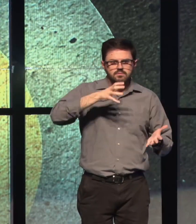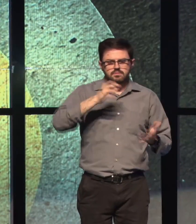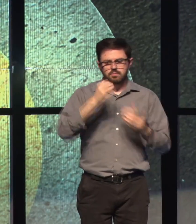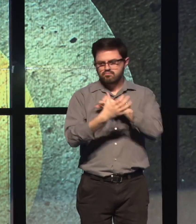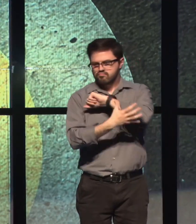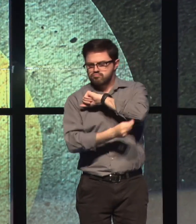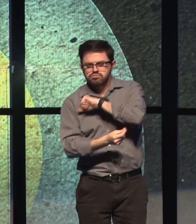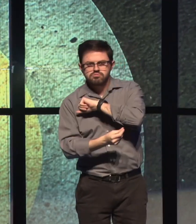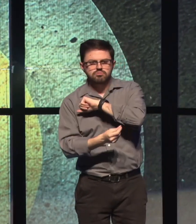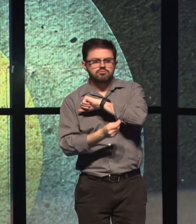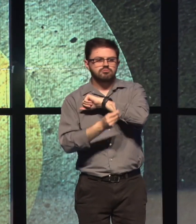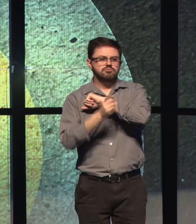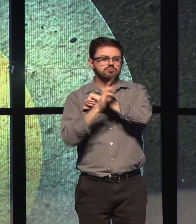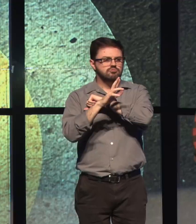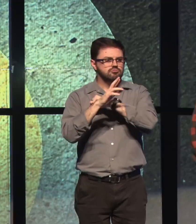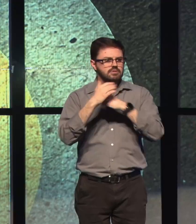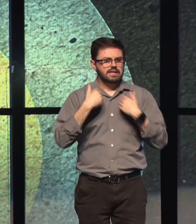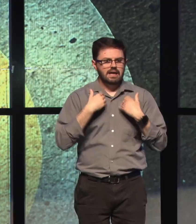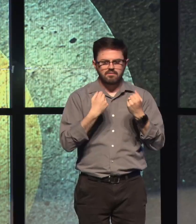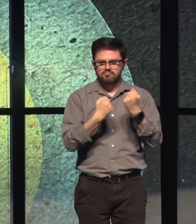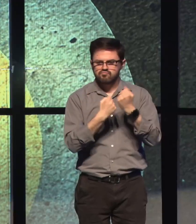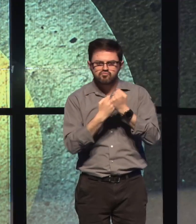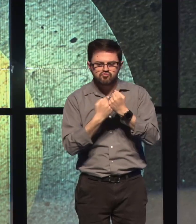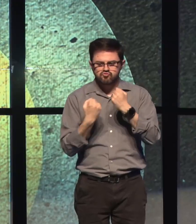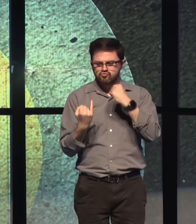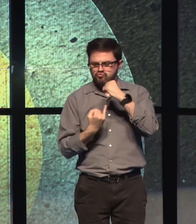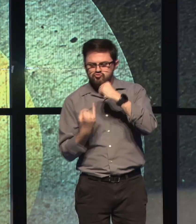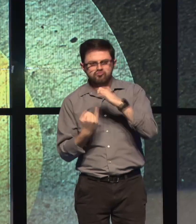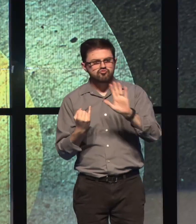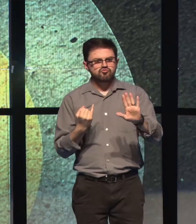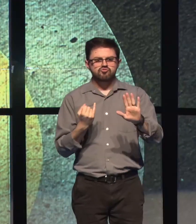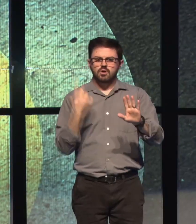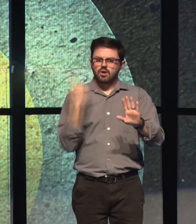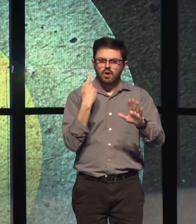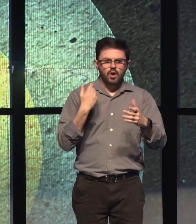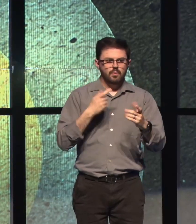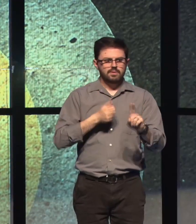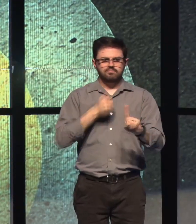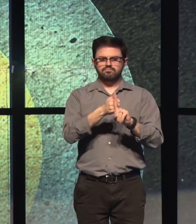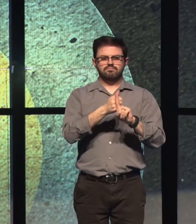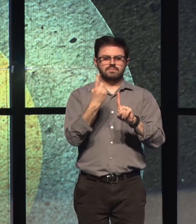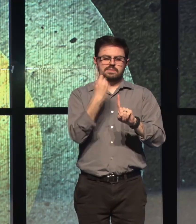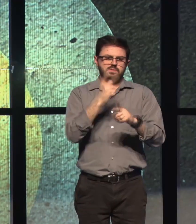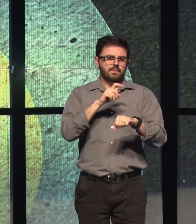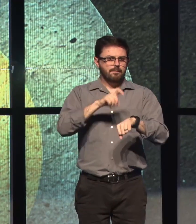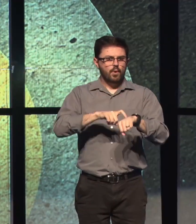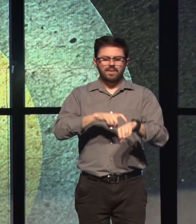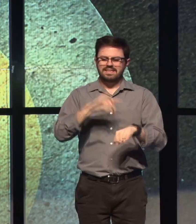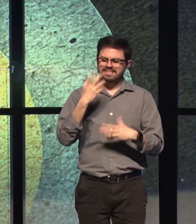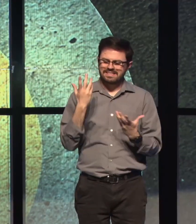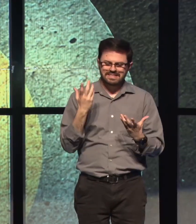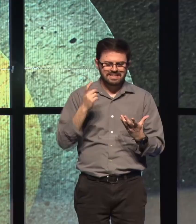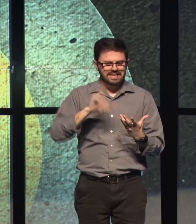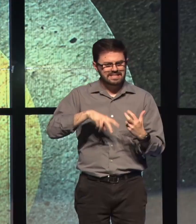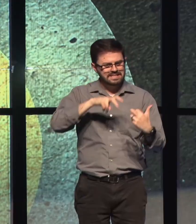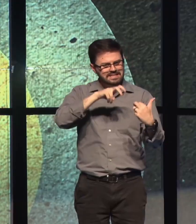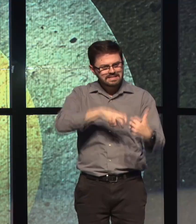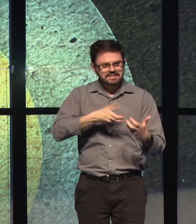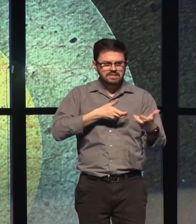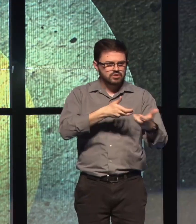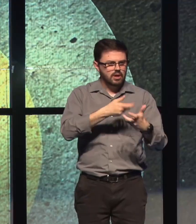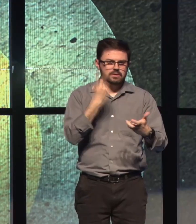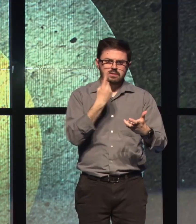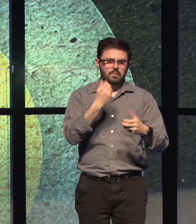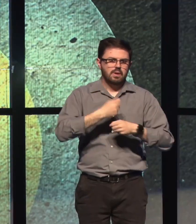how much support that doesn't just have moments in life where they go, "I just need to talk to somebody. I just need